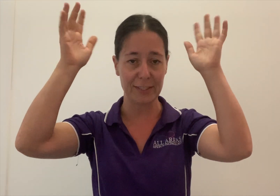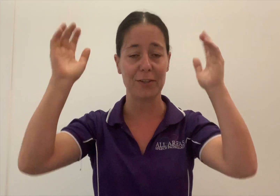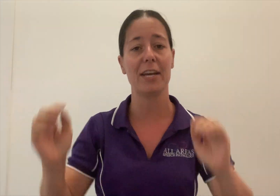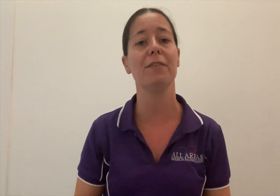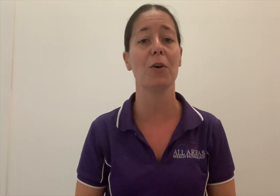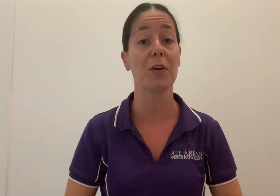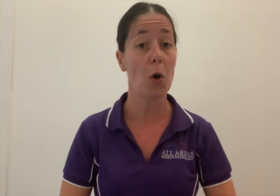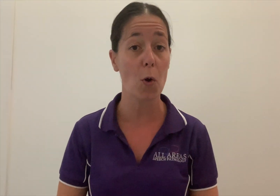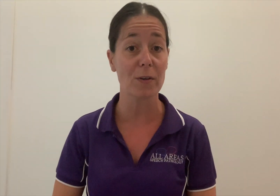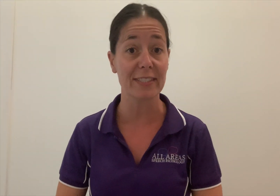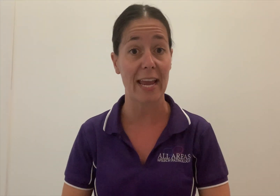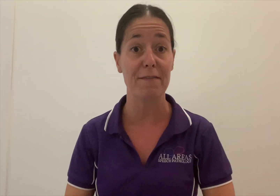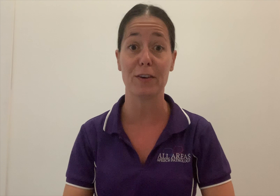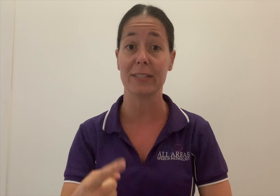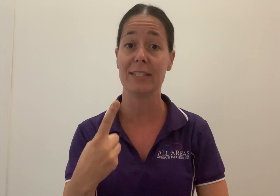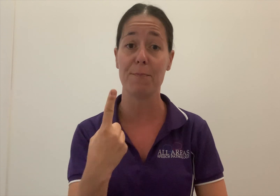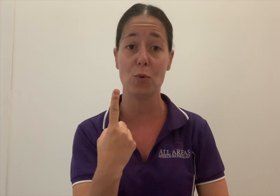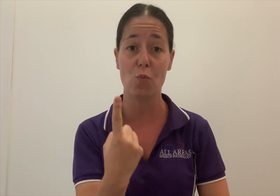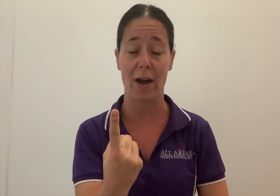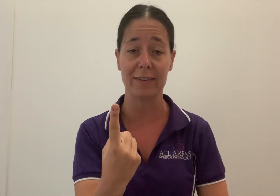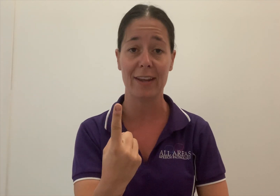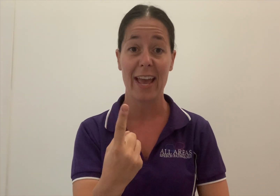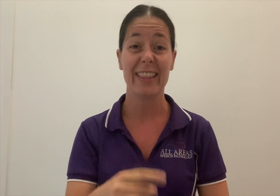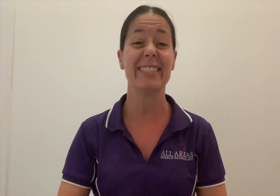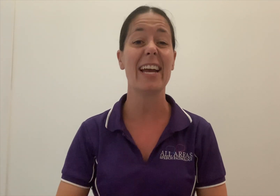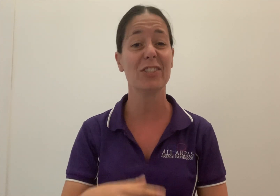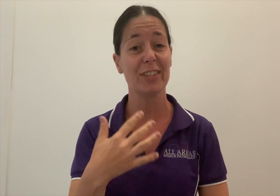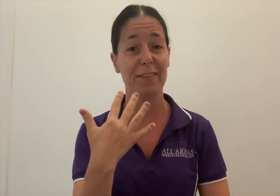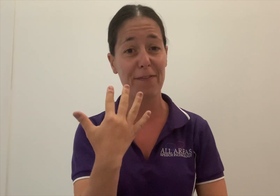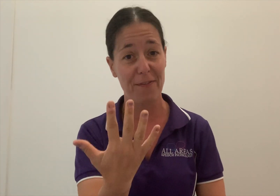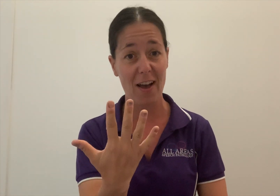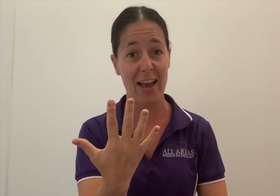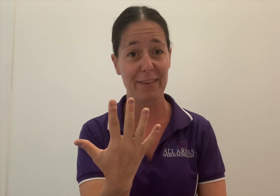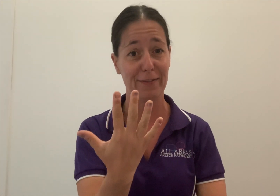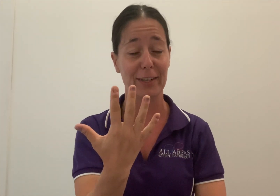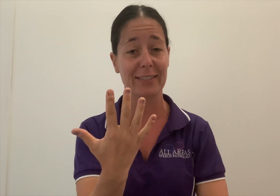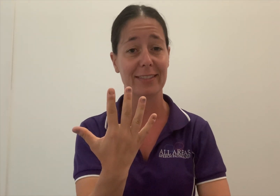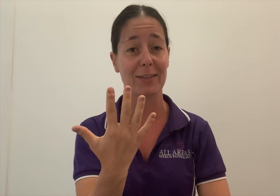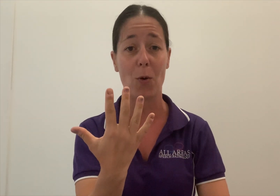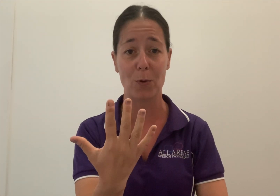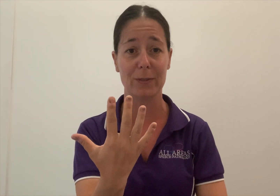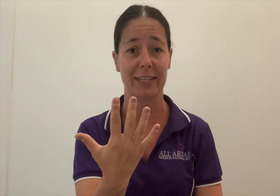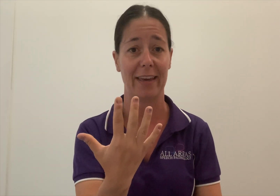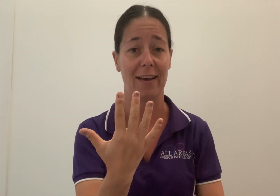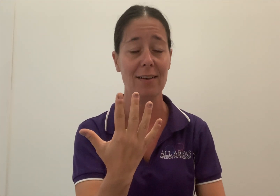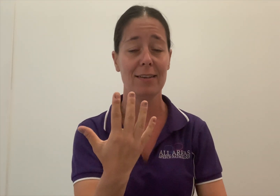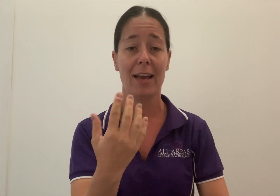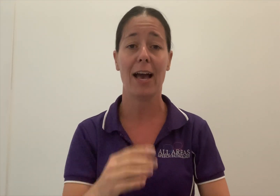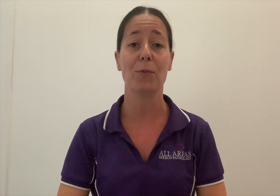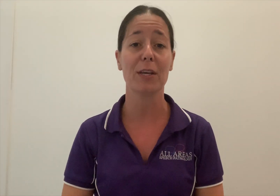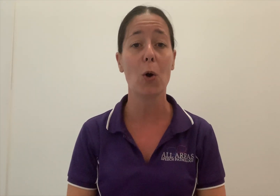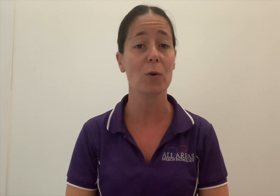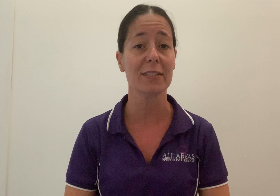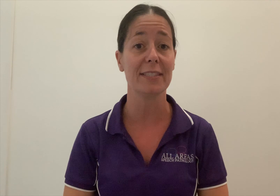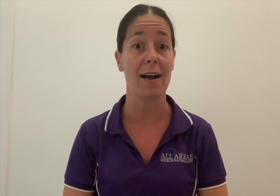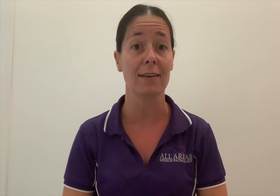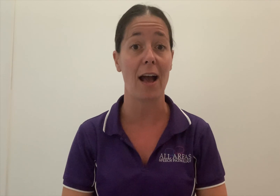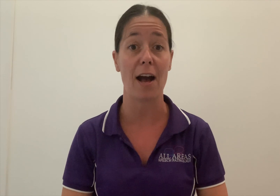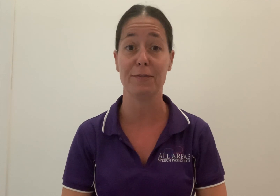now you've got the chorus and verse number 1. There's actually 5 verses all together with the chorus sung after